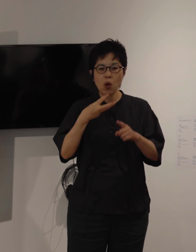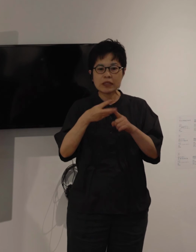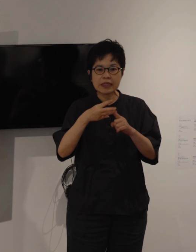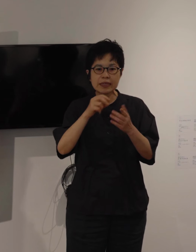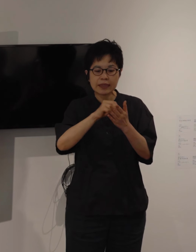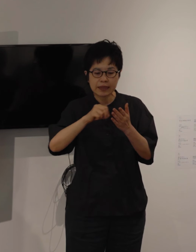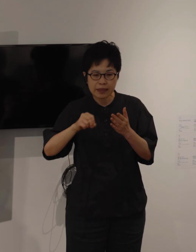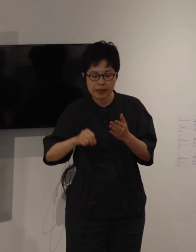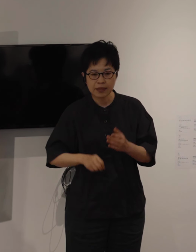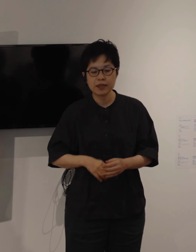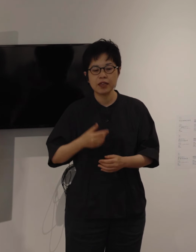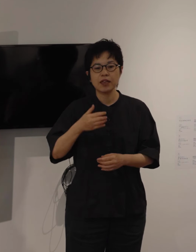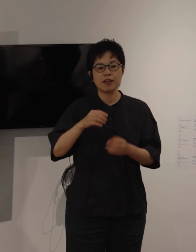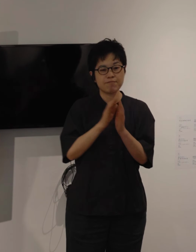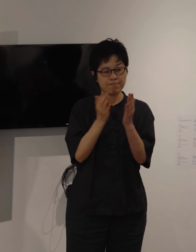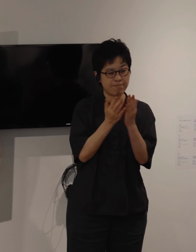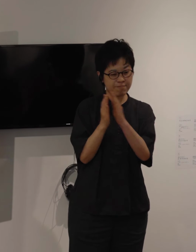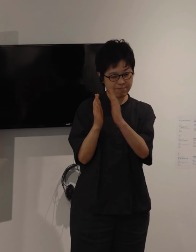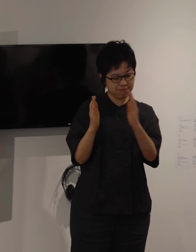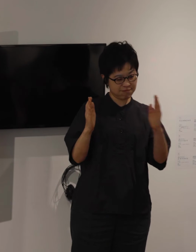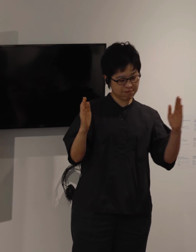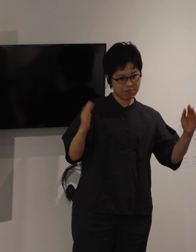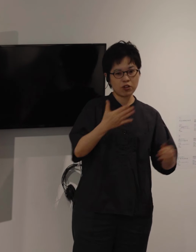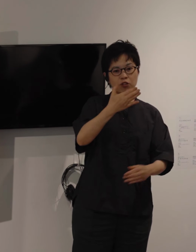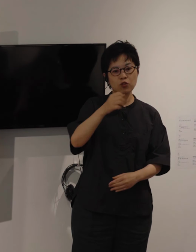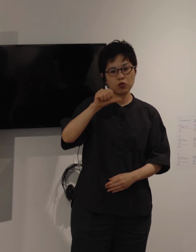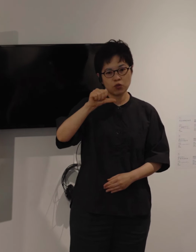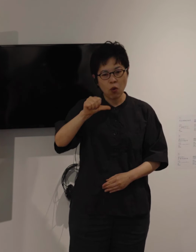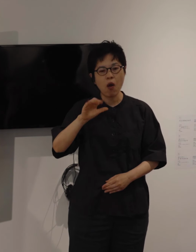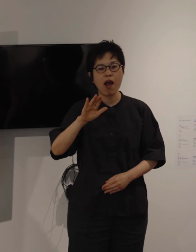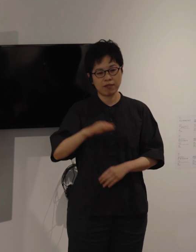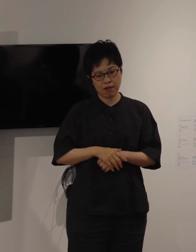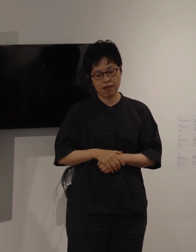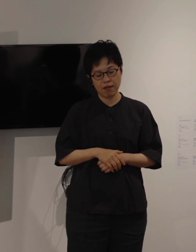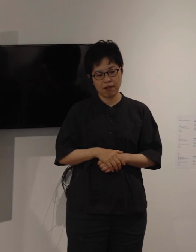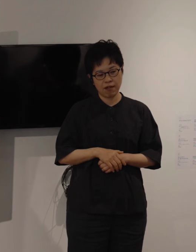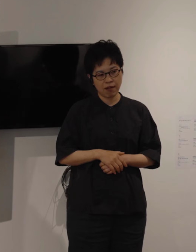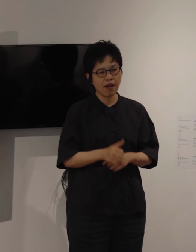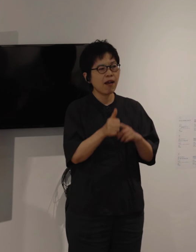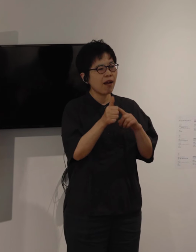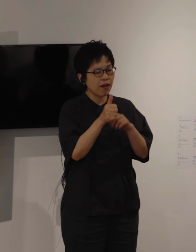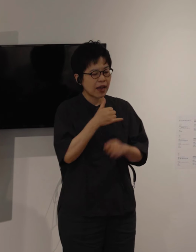that he wrote in every day throughout the course of a lot of his life, right until he passed away. And this is Valerie